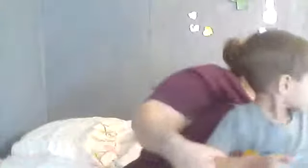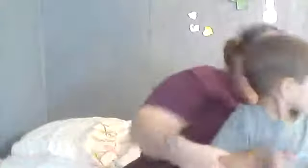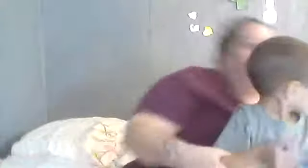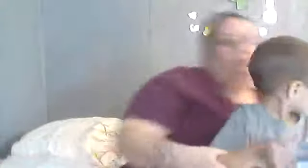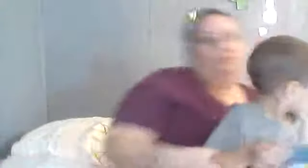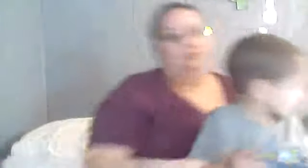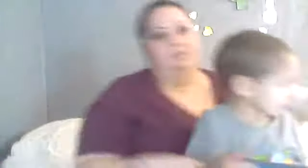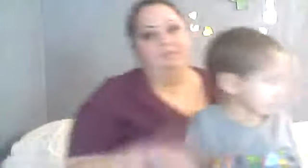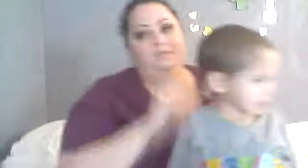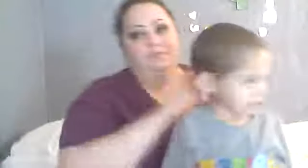Okay.